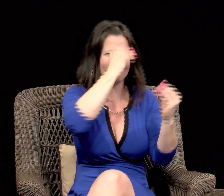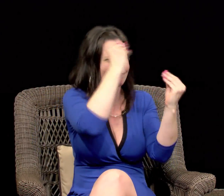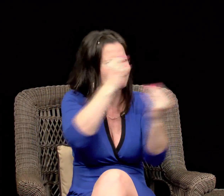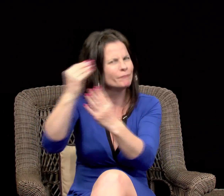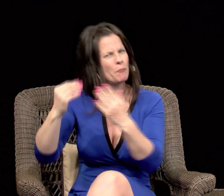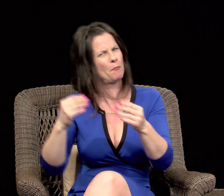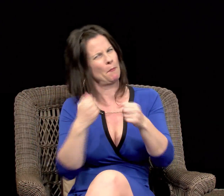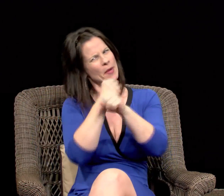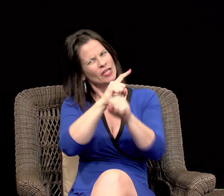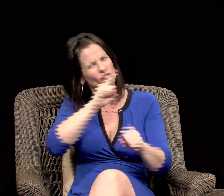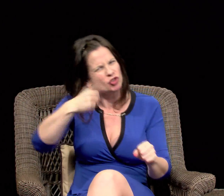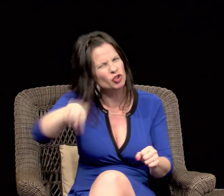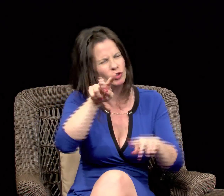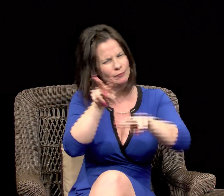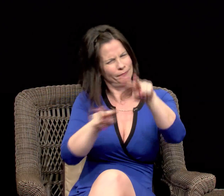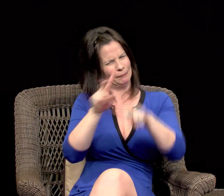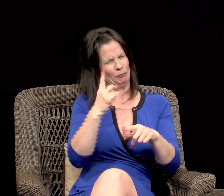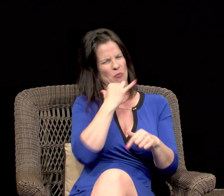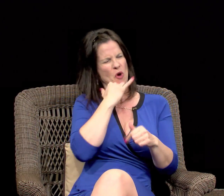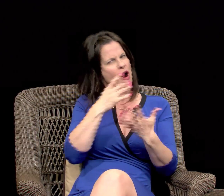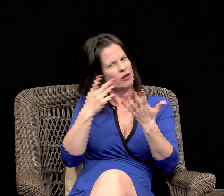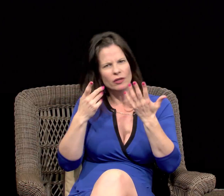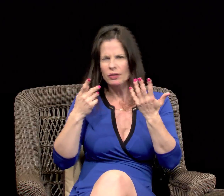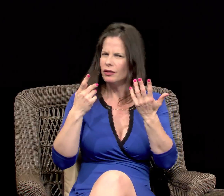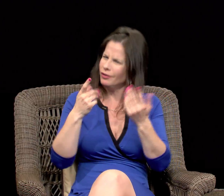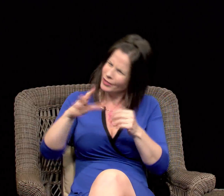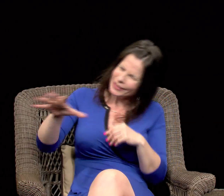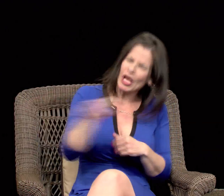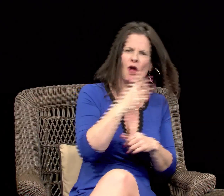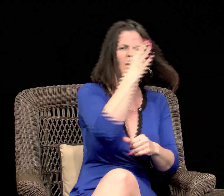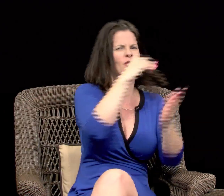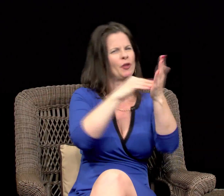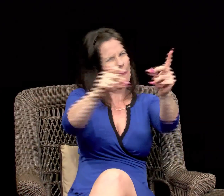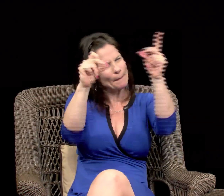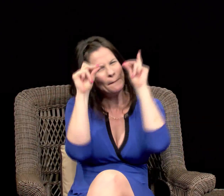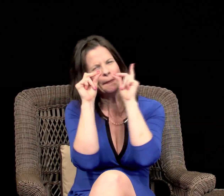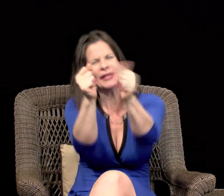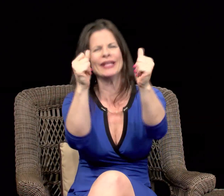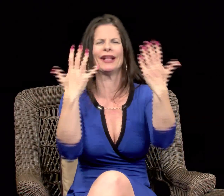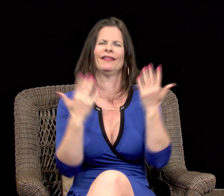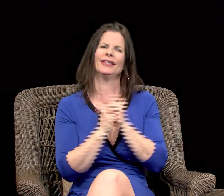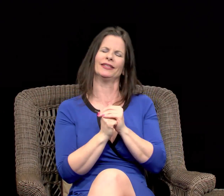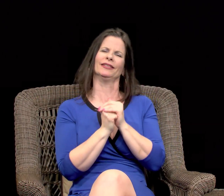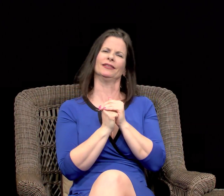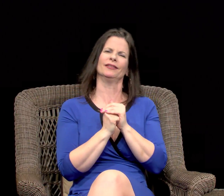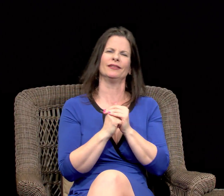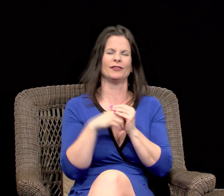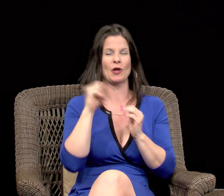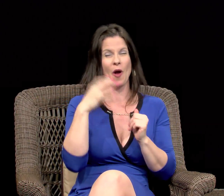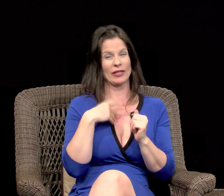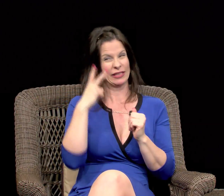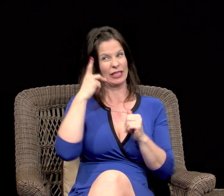inspires the people with information because she's able to see what is going on. She gets this